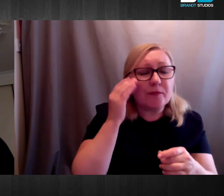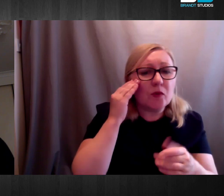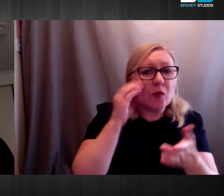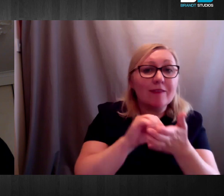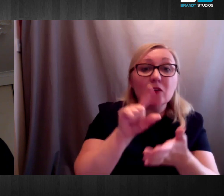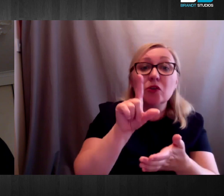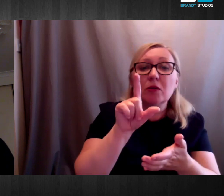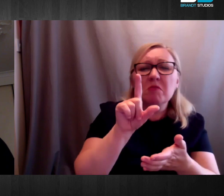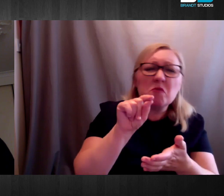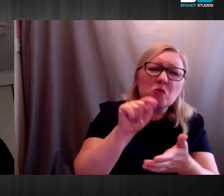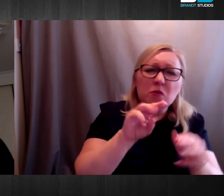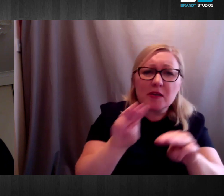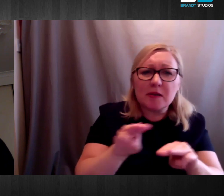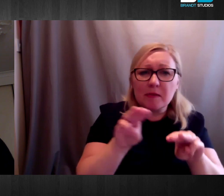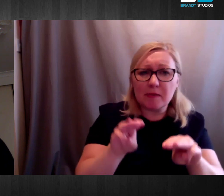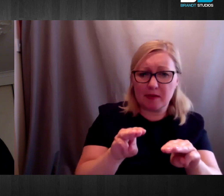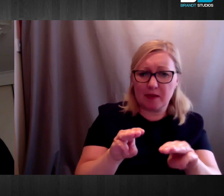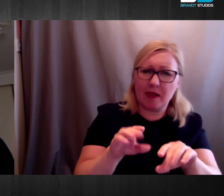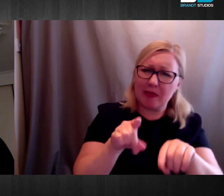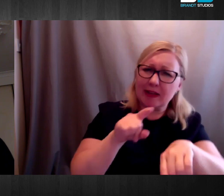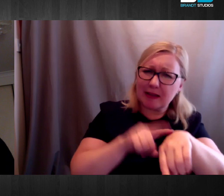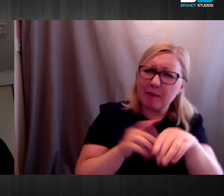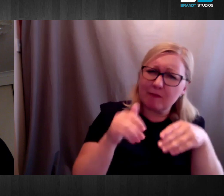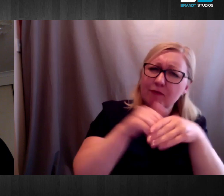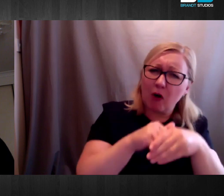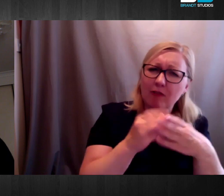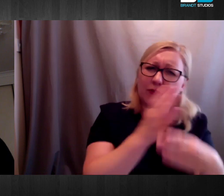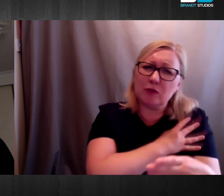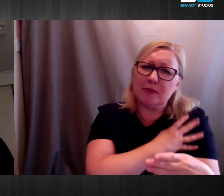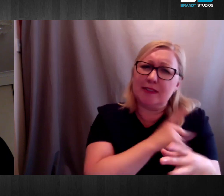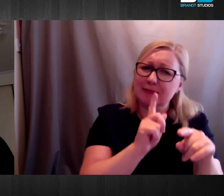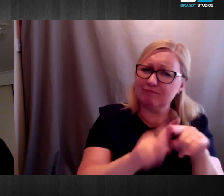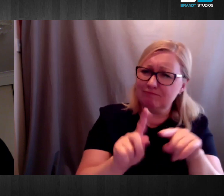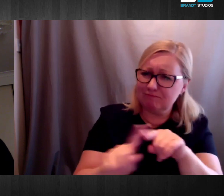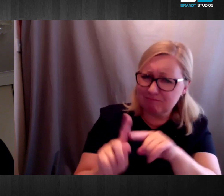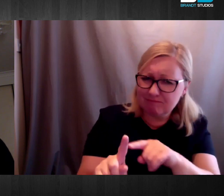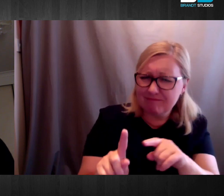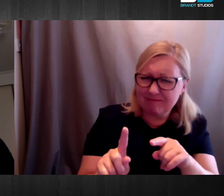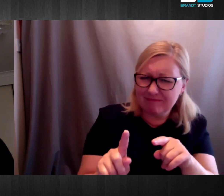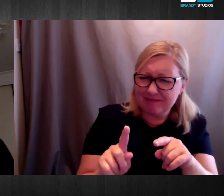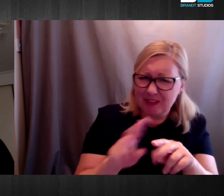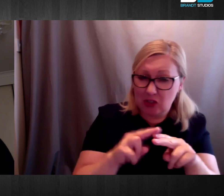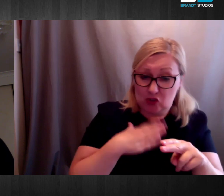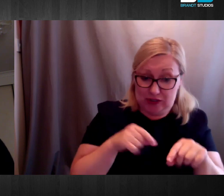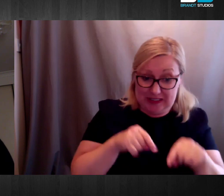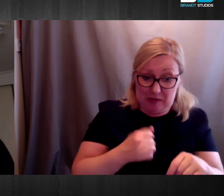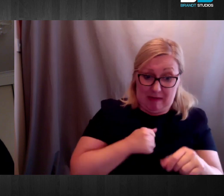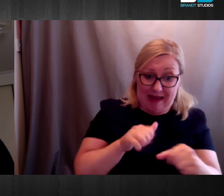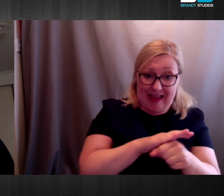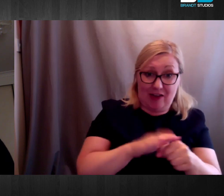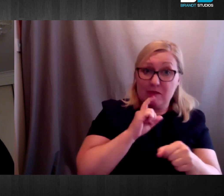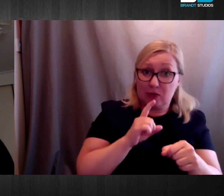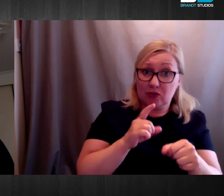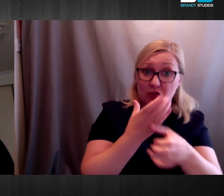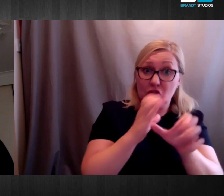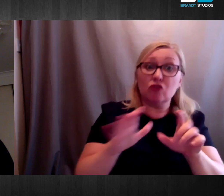I'd served with on committees across Australia. And all 19 of them were able to accept an opportunity